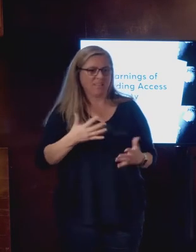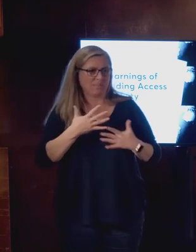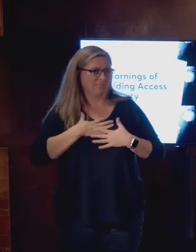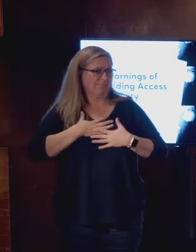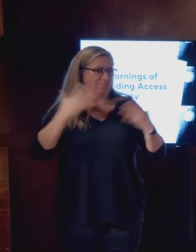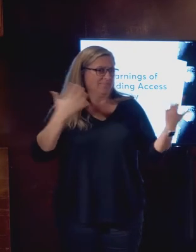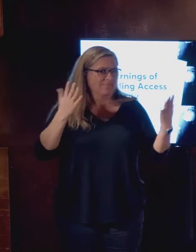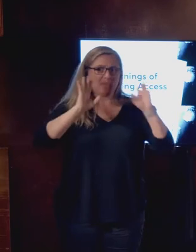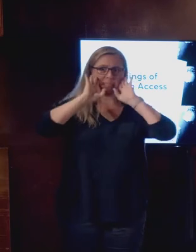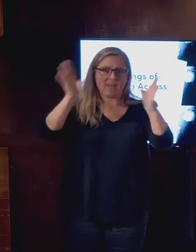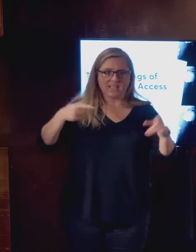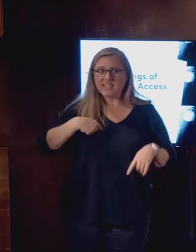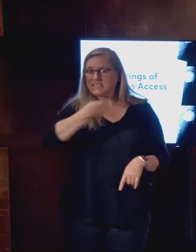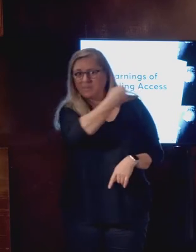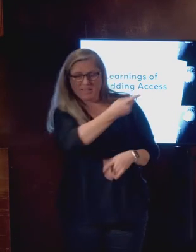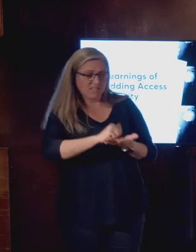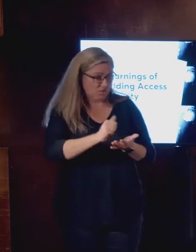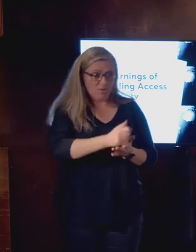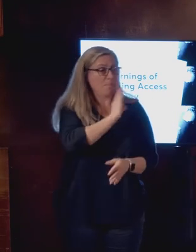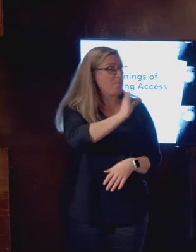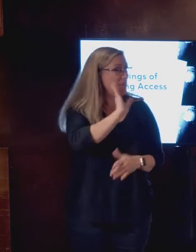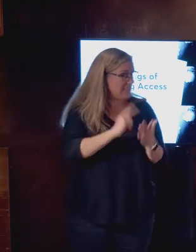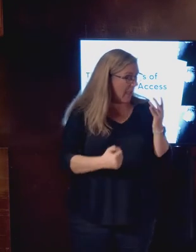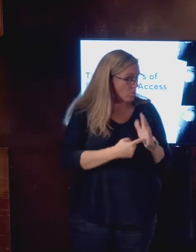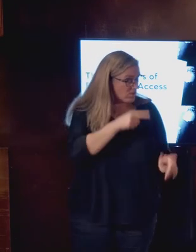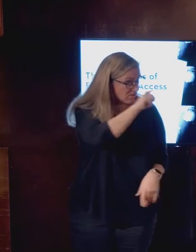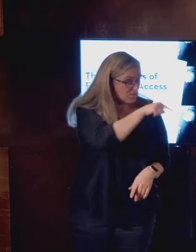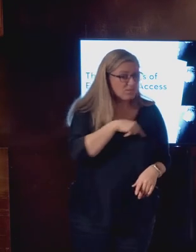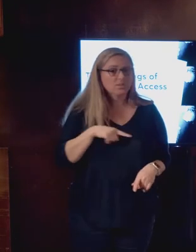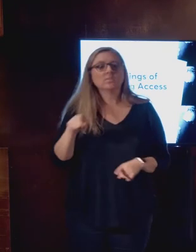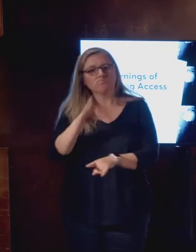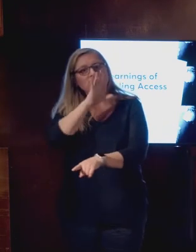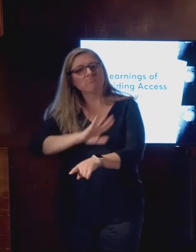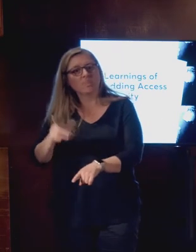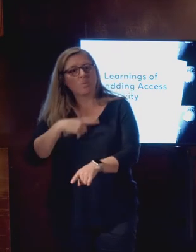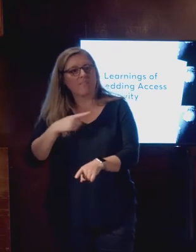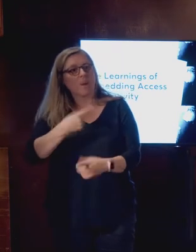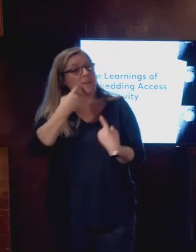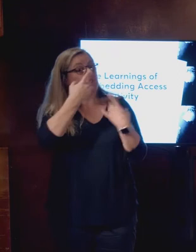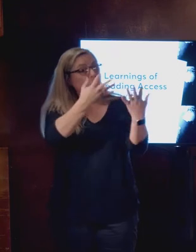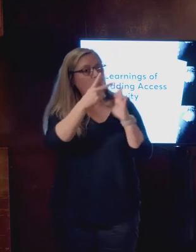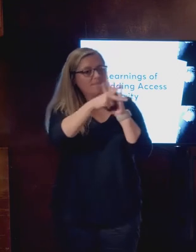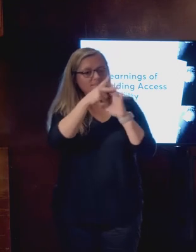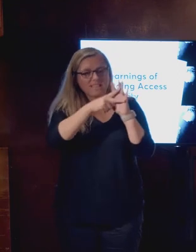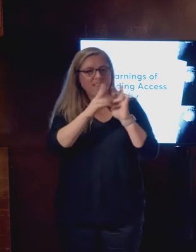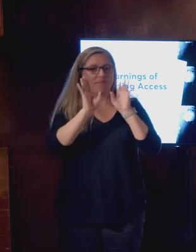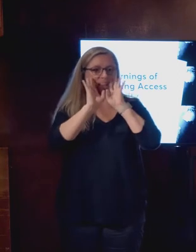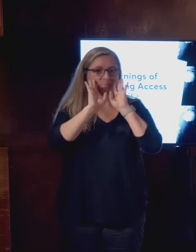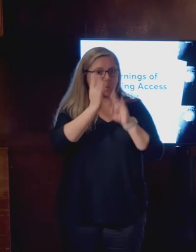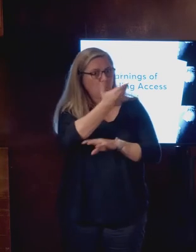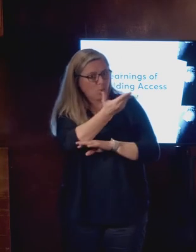it was so incredible. And I went back to my publisher and I said, you missed out. And they were very sad because I showed them the video on Facebook